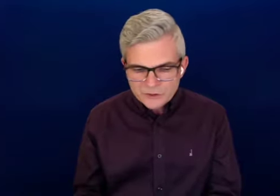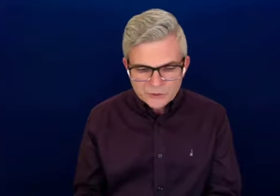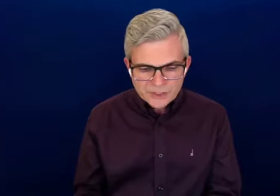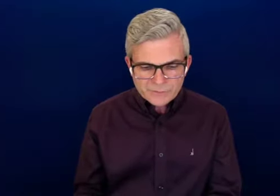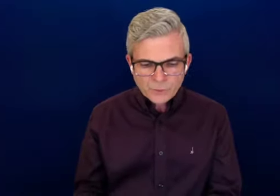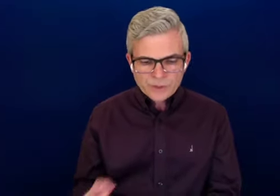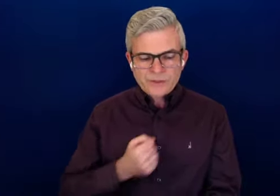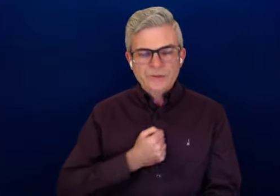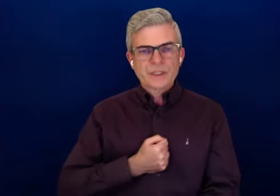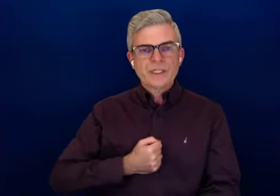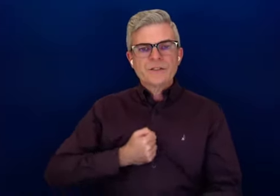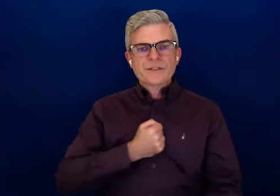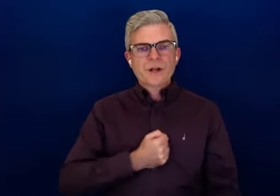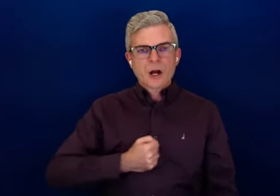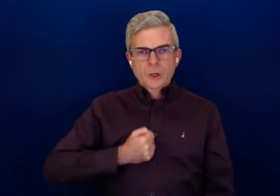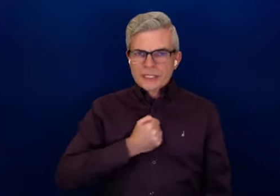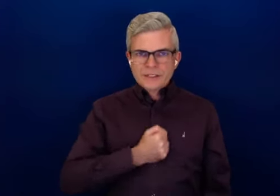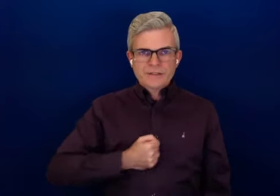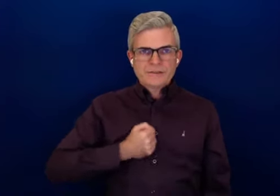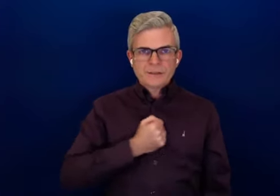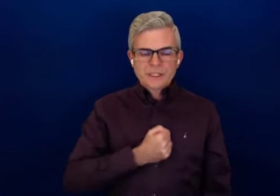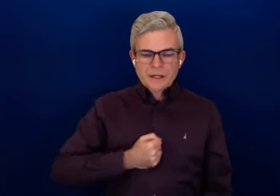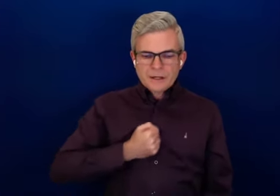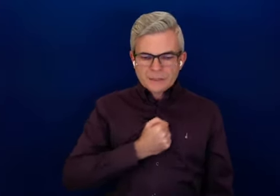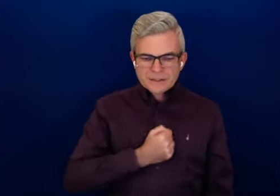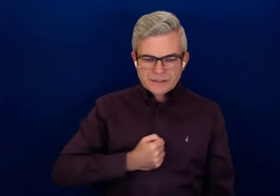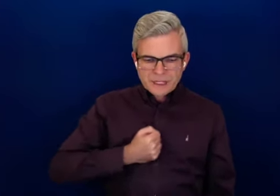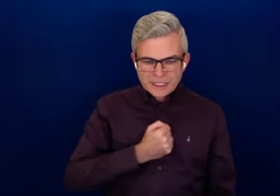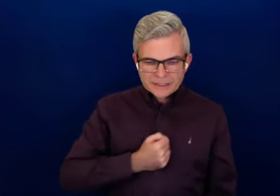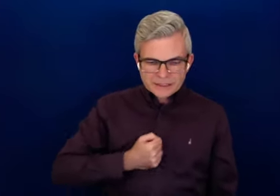Page 343, sorry is a very common sign.